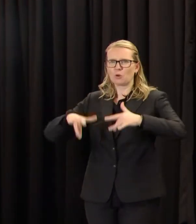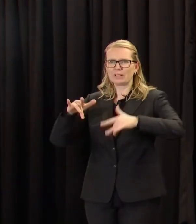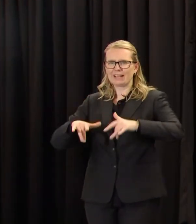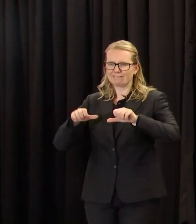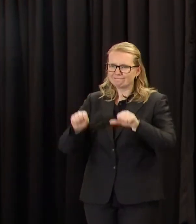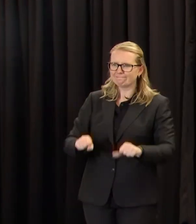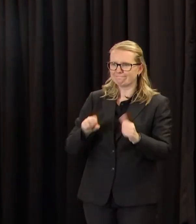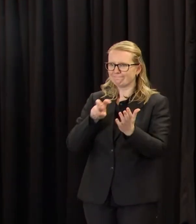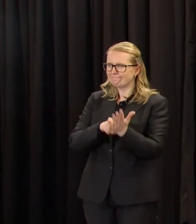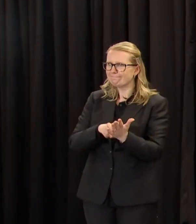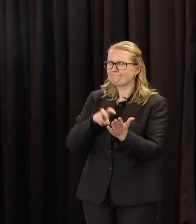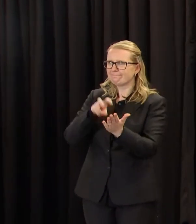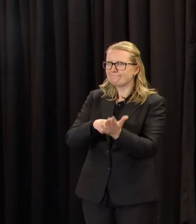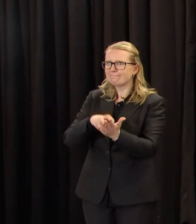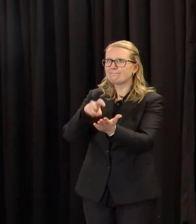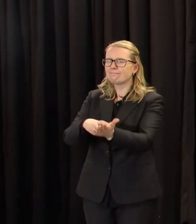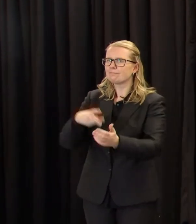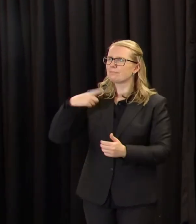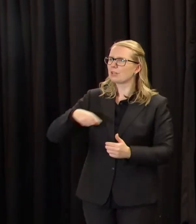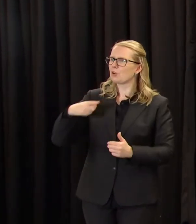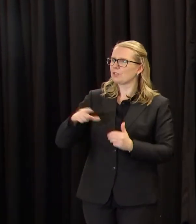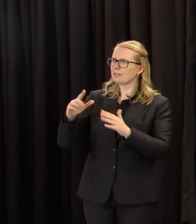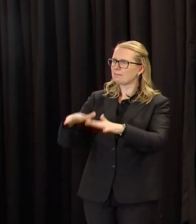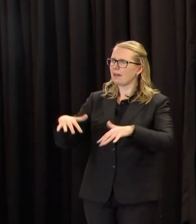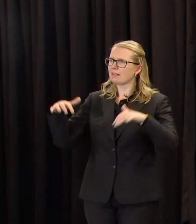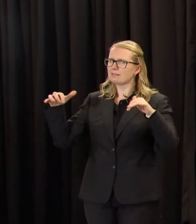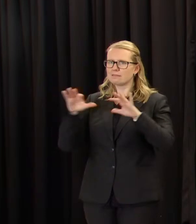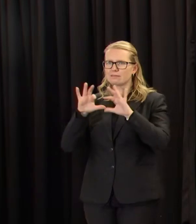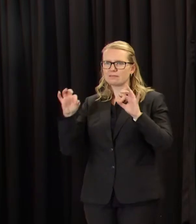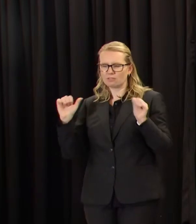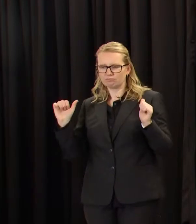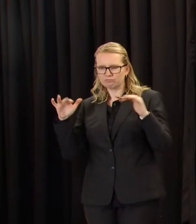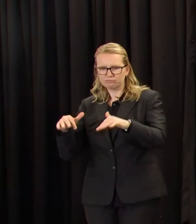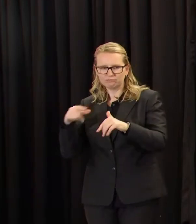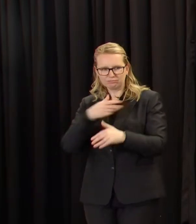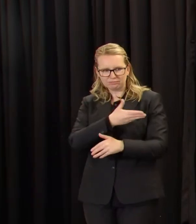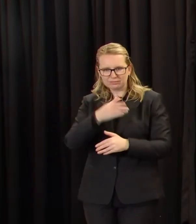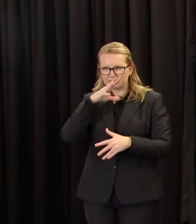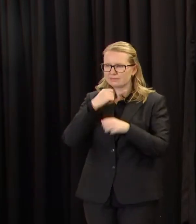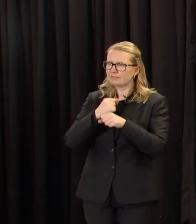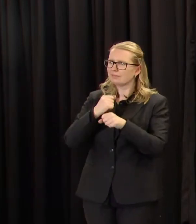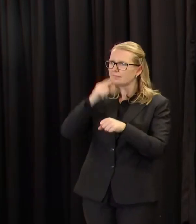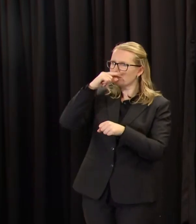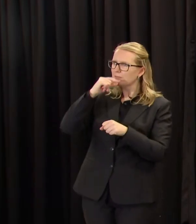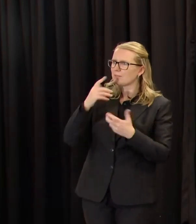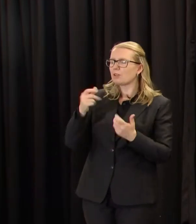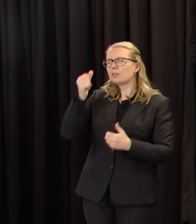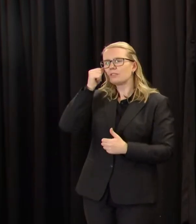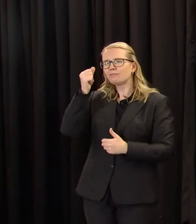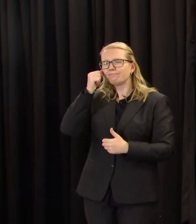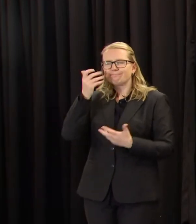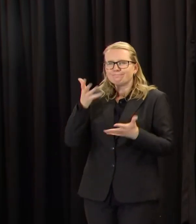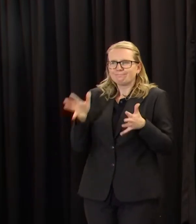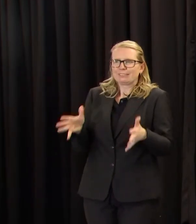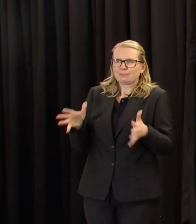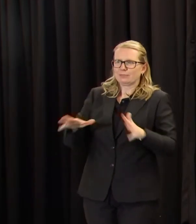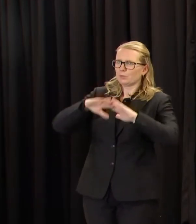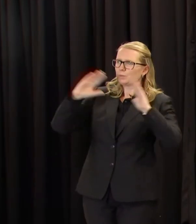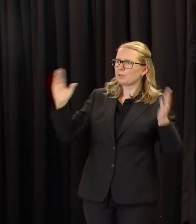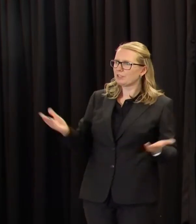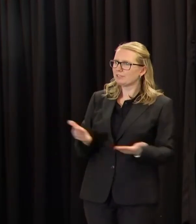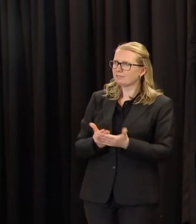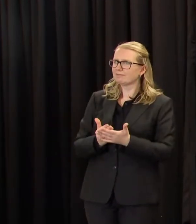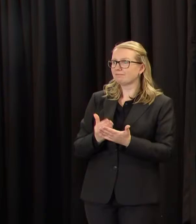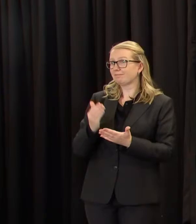questions that are not being asked because Parliament's not sitting? We're obviously in a very strange world. We've been in one for the last